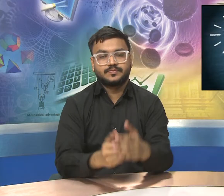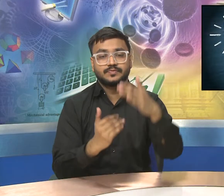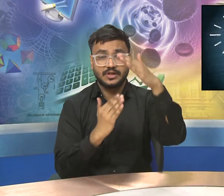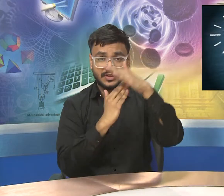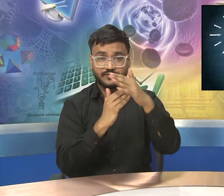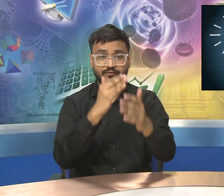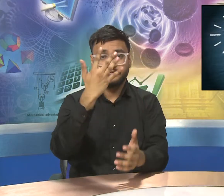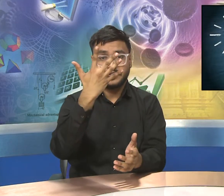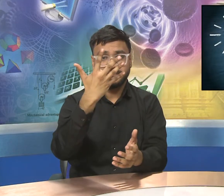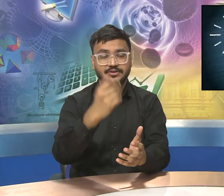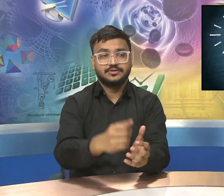Let's take a short break.